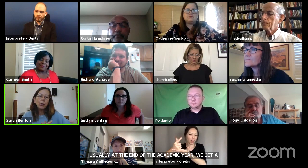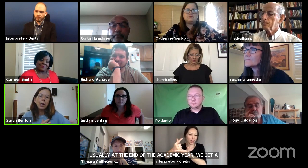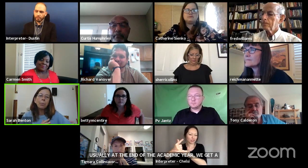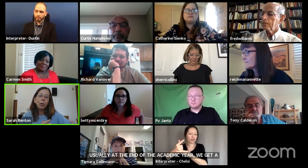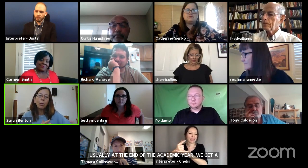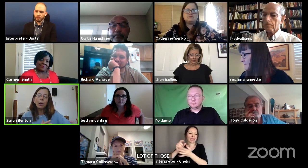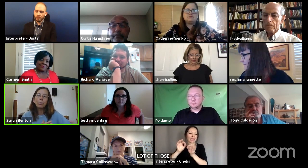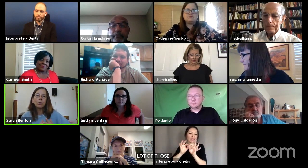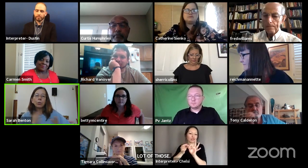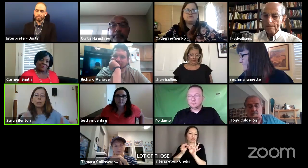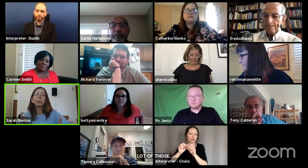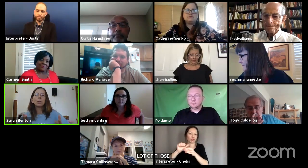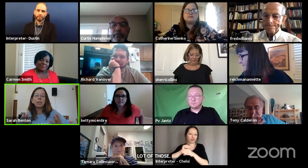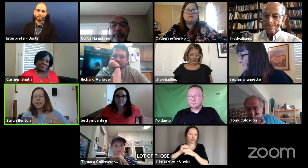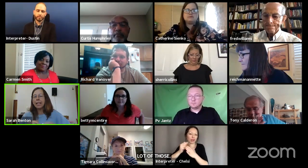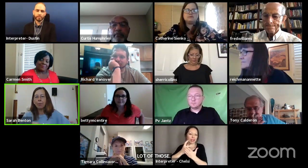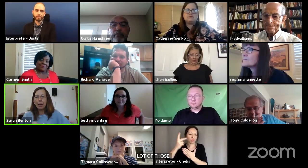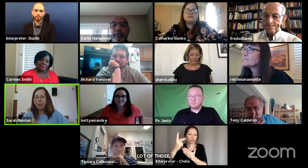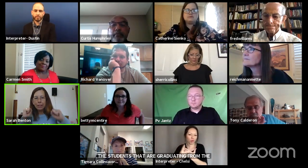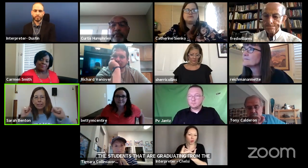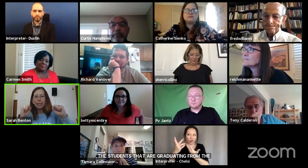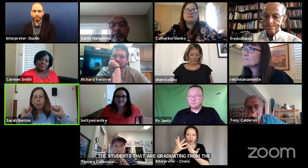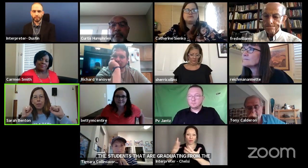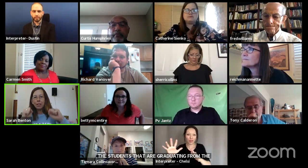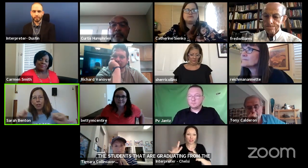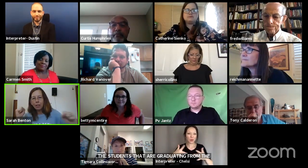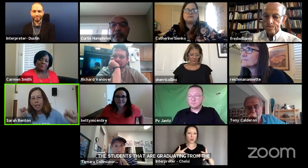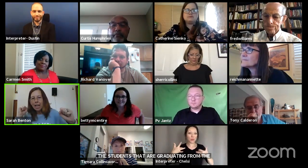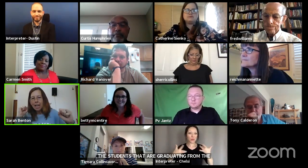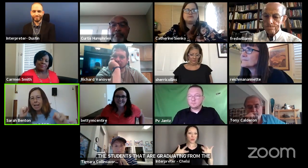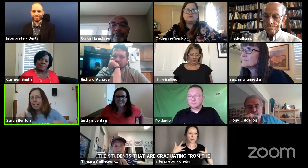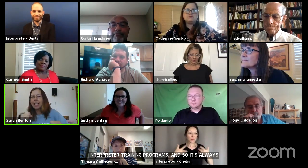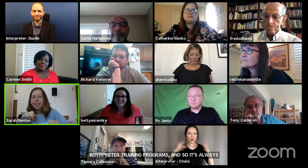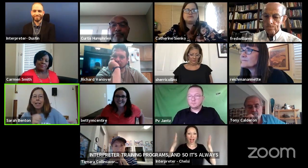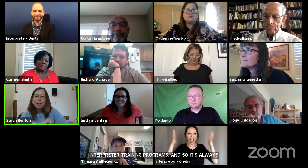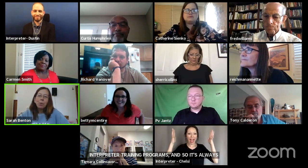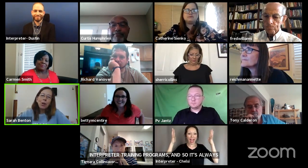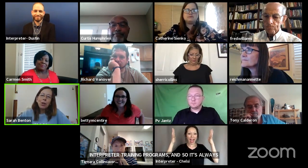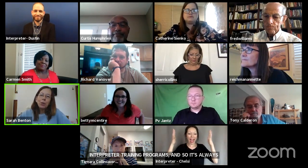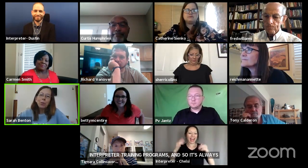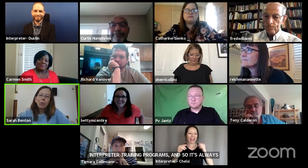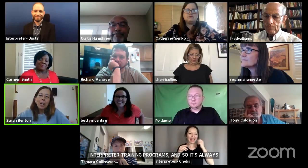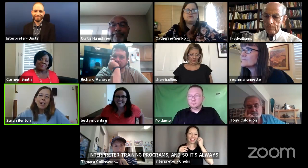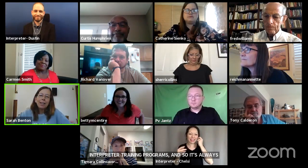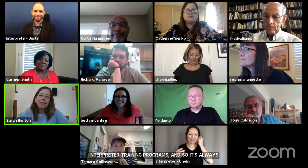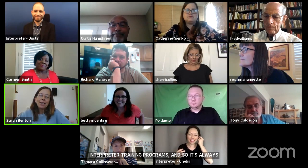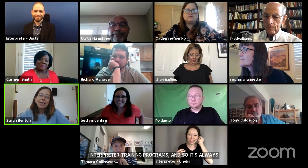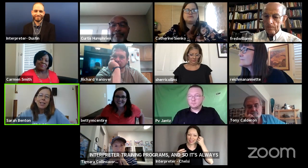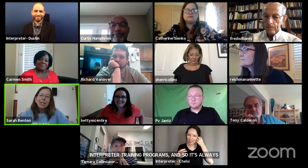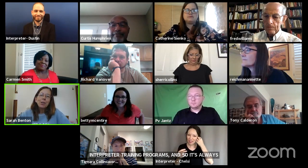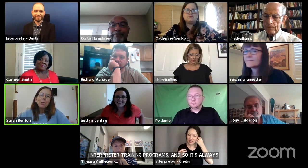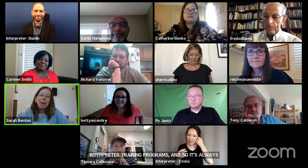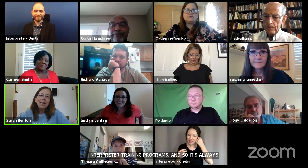interpreter training programs. And so it's always exciting whenever I see a provisional, yay, more new